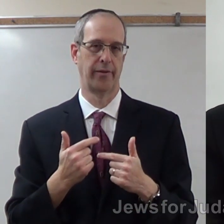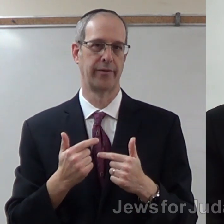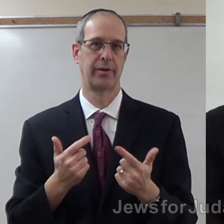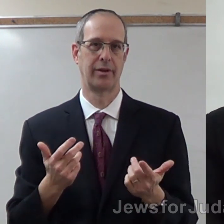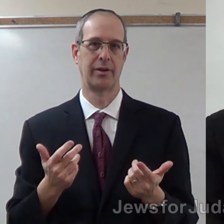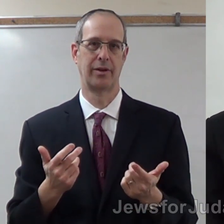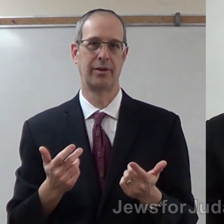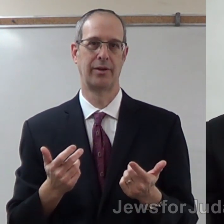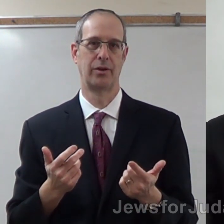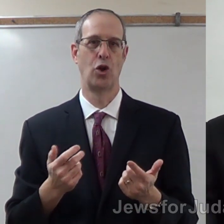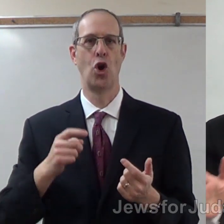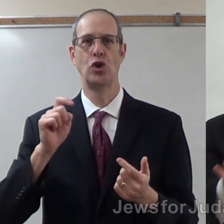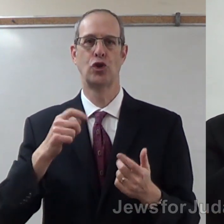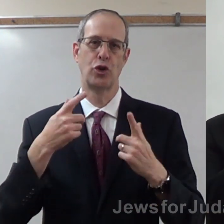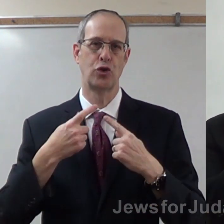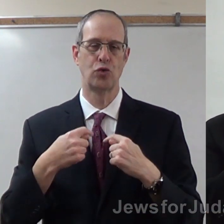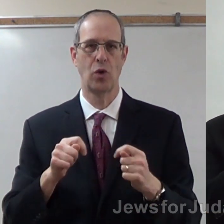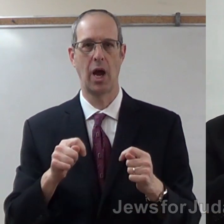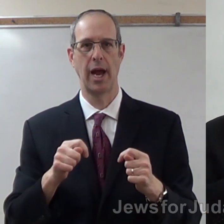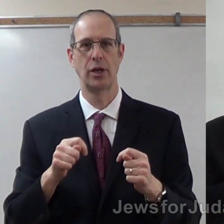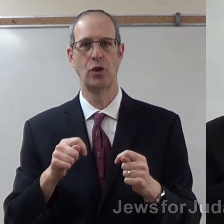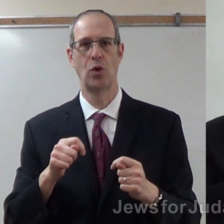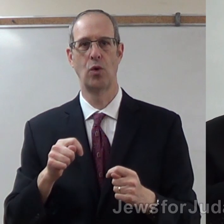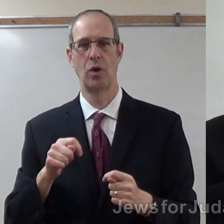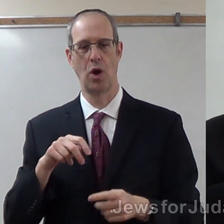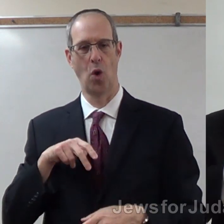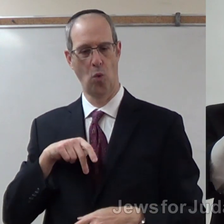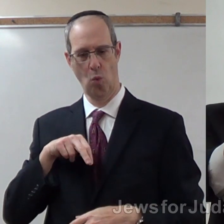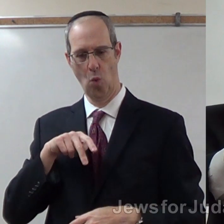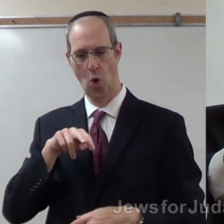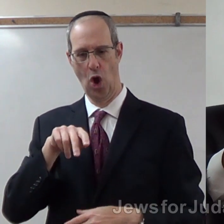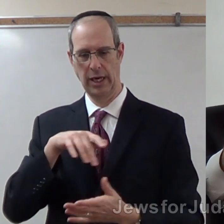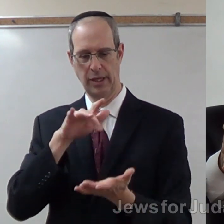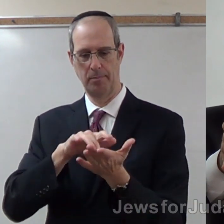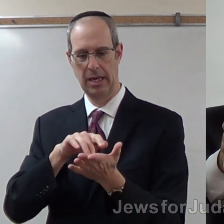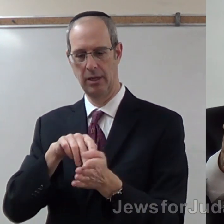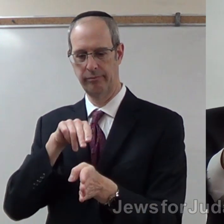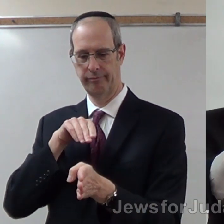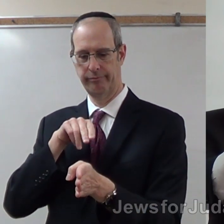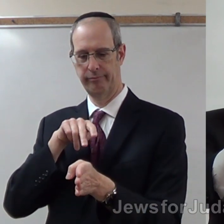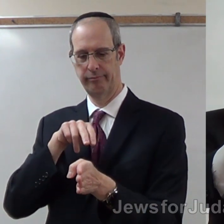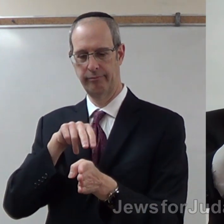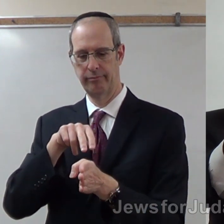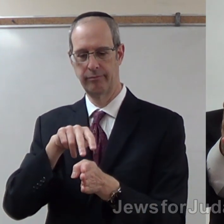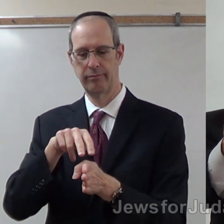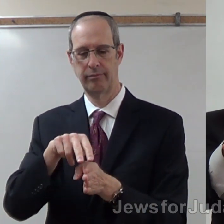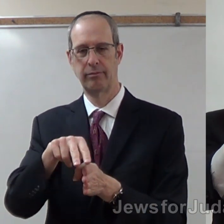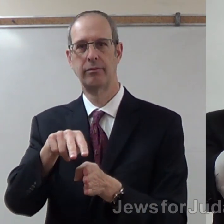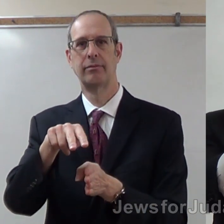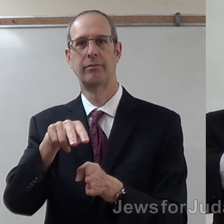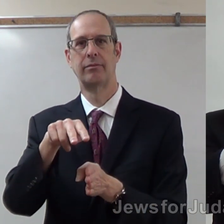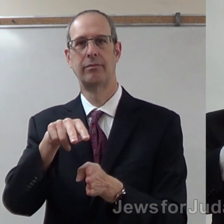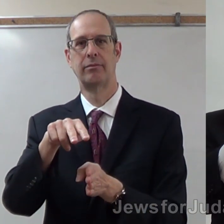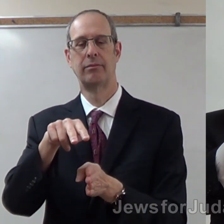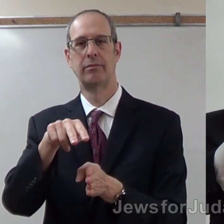normally in life, we should try to walk in the middle. We should try to